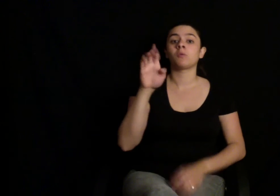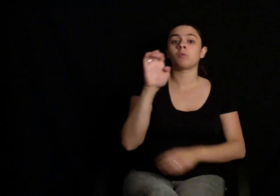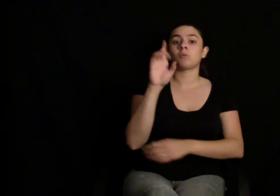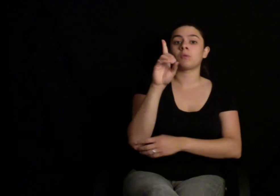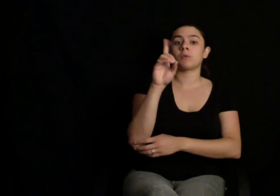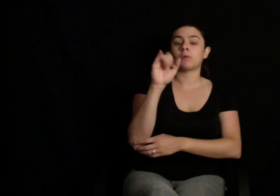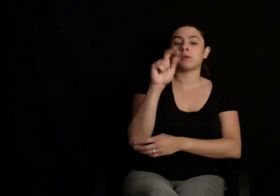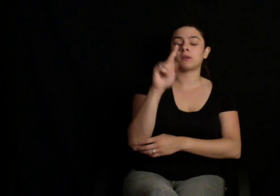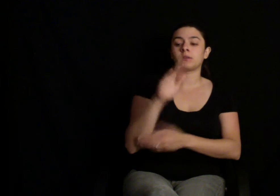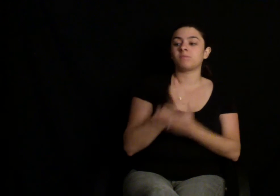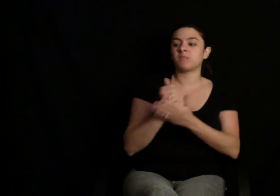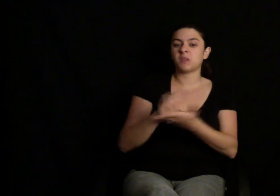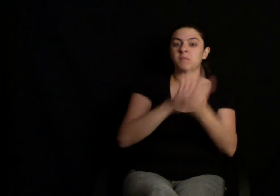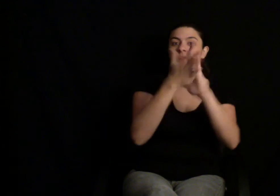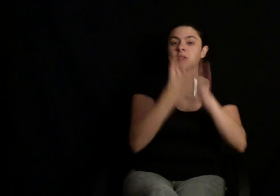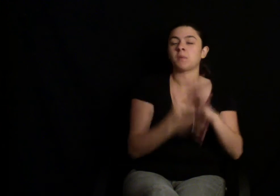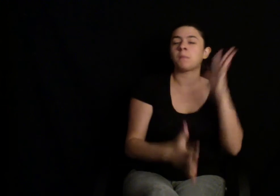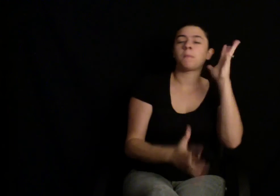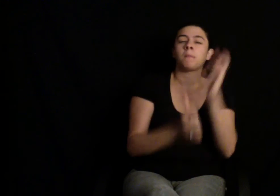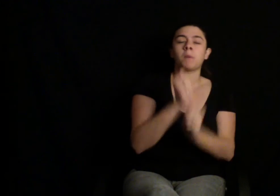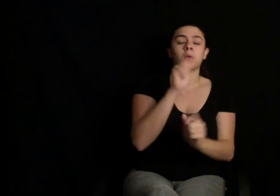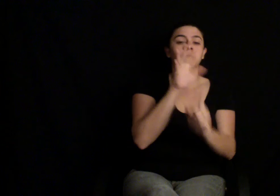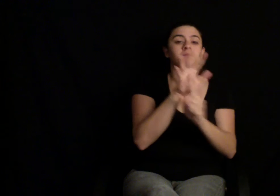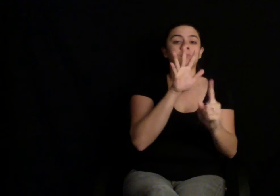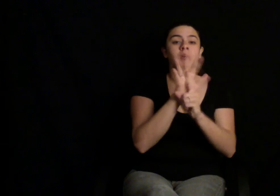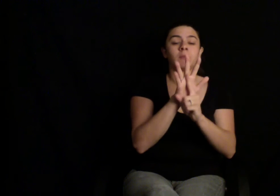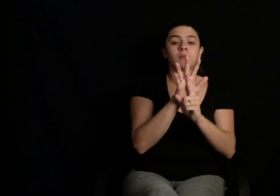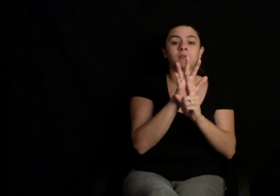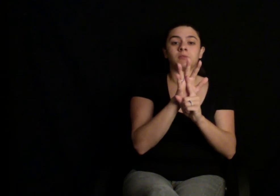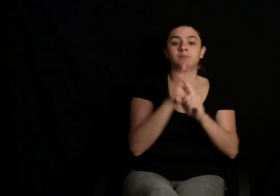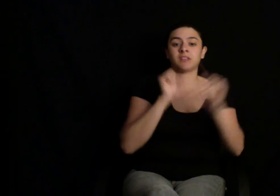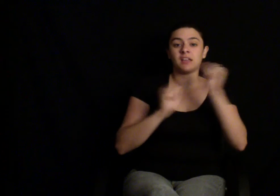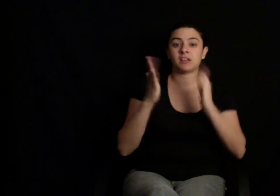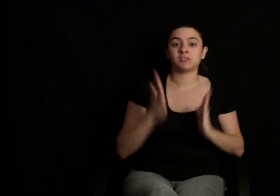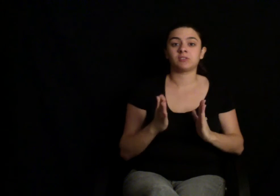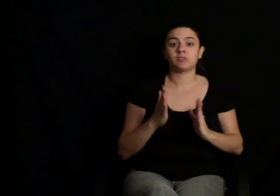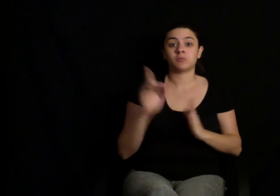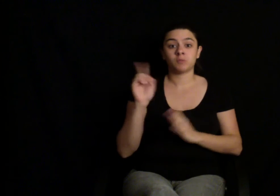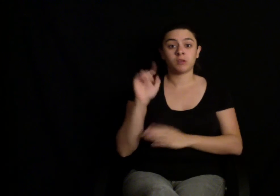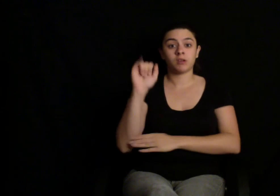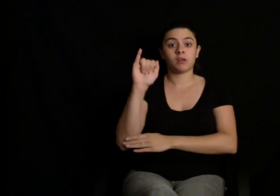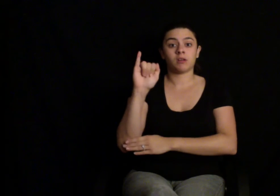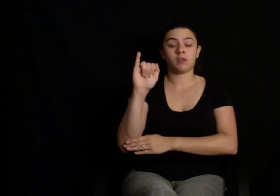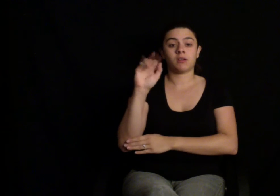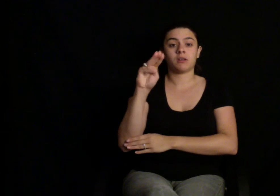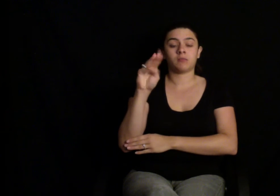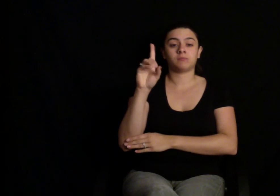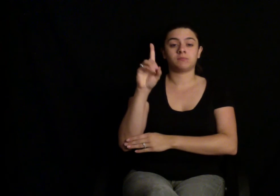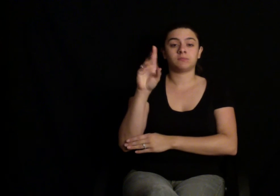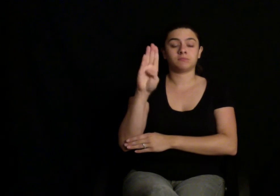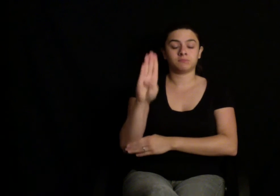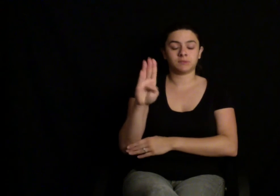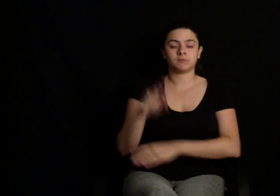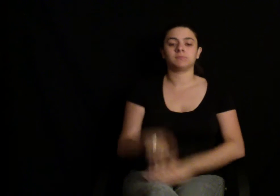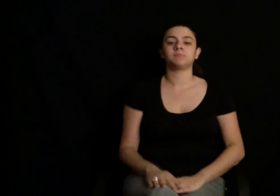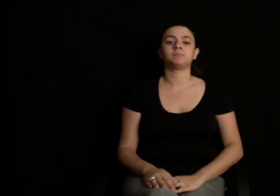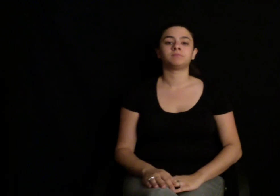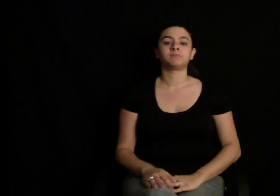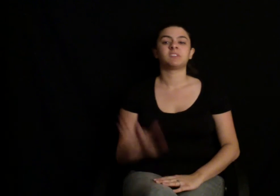on all of IMDb based on that credit alone. So we'll get right to Alexander Rhodes' story